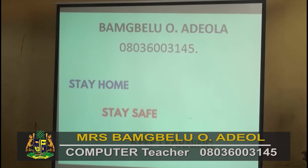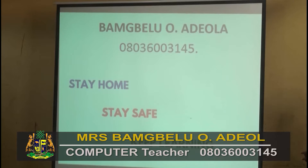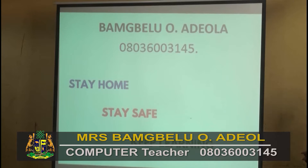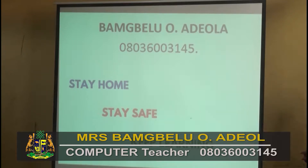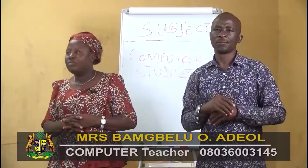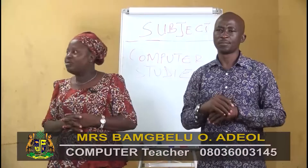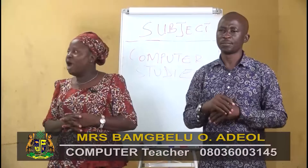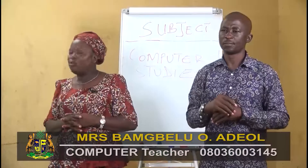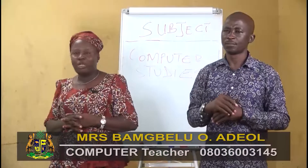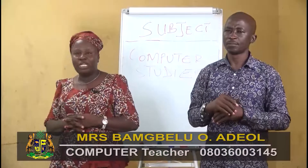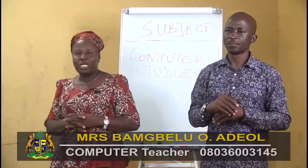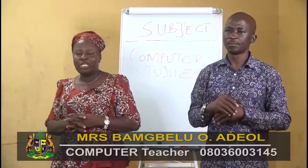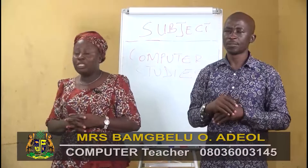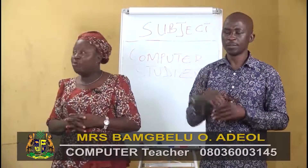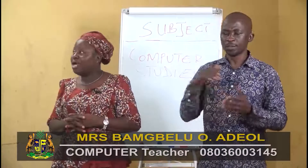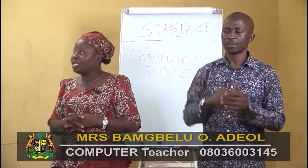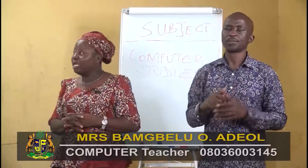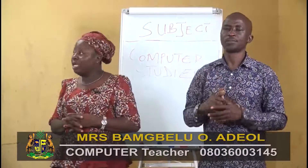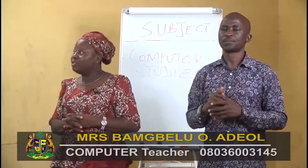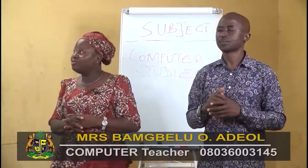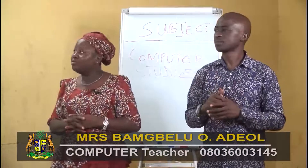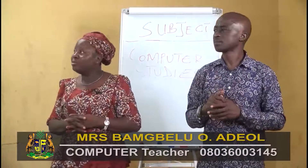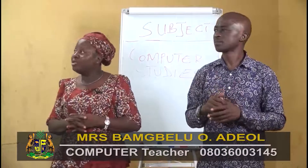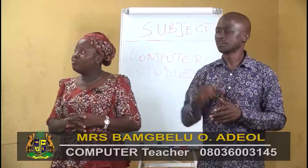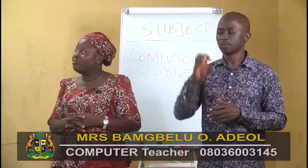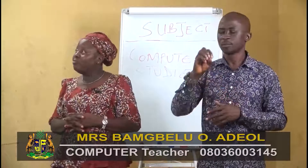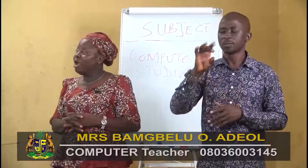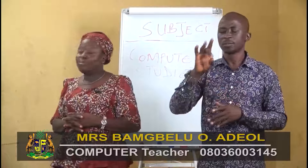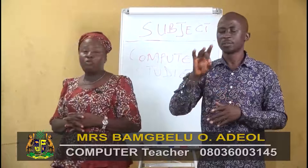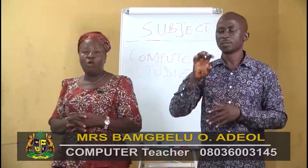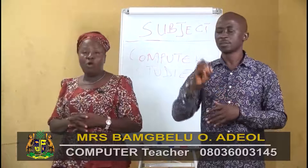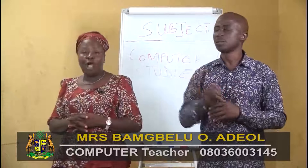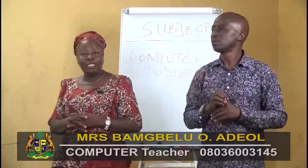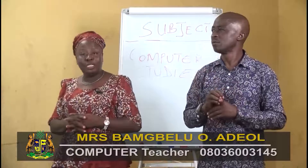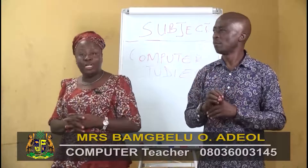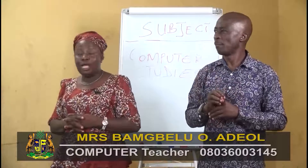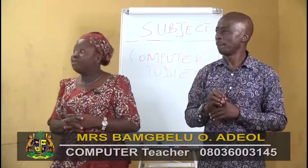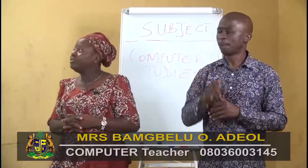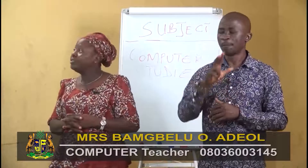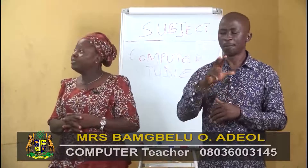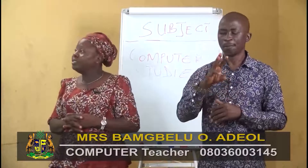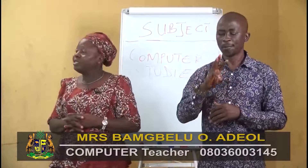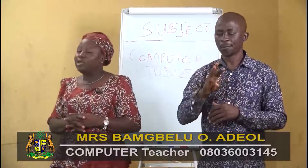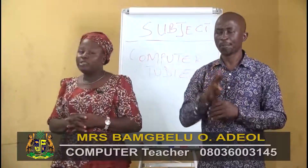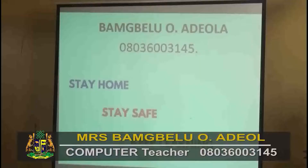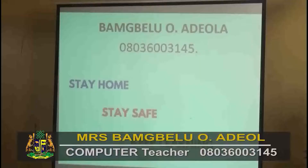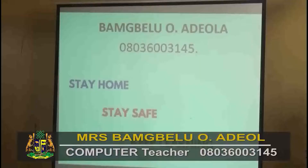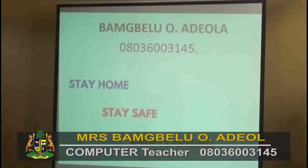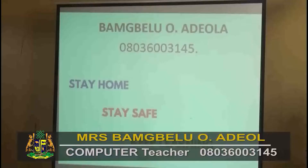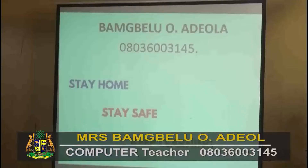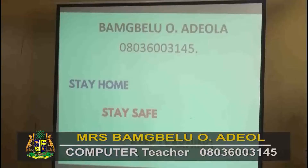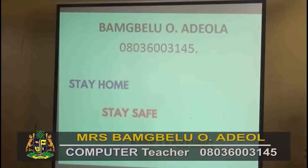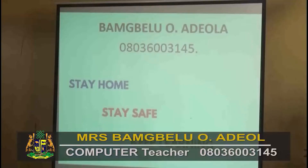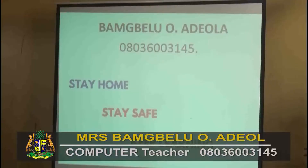080-3600-3145. I will call the number again. Pagbelu O Adeola,